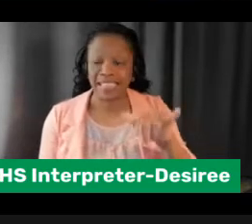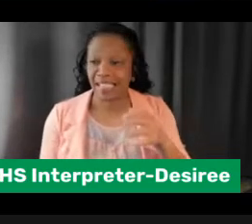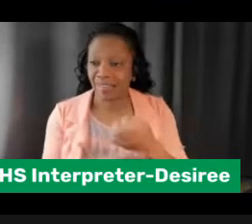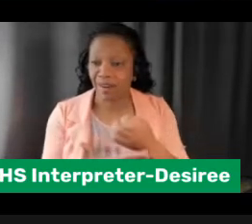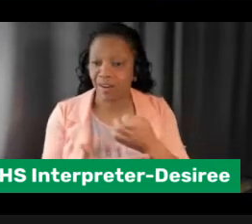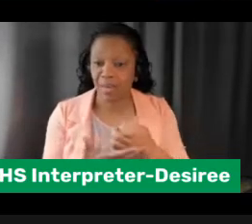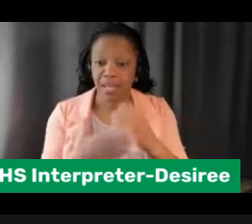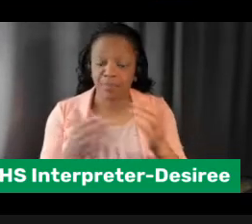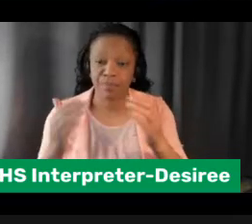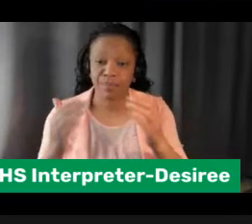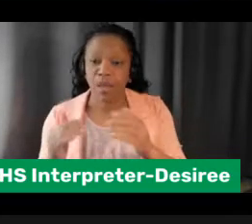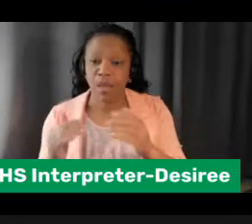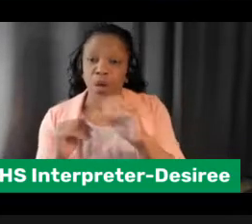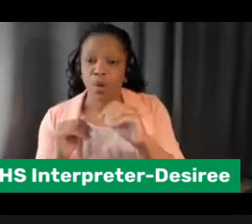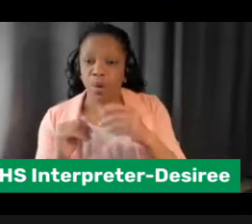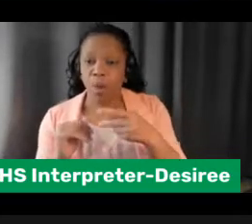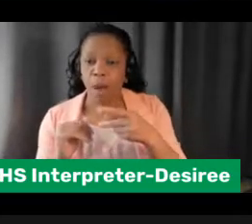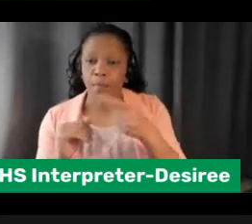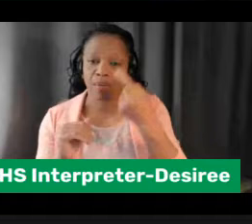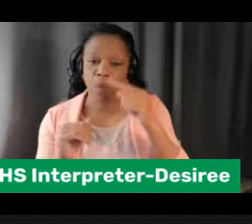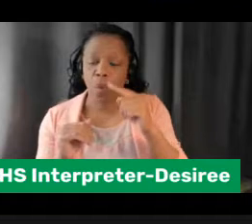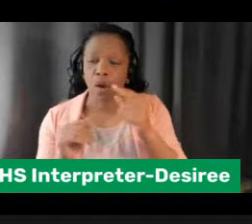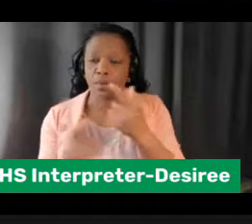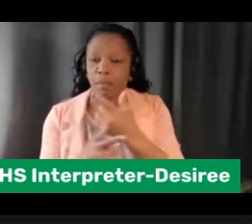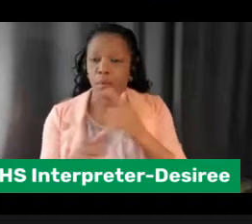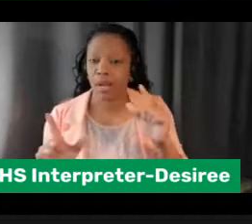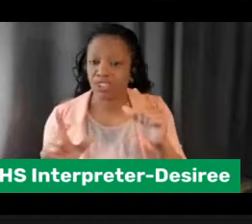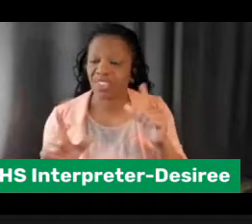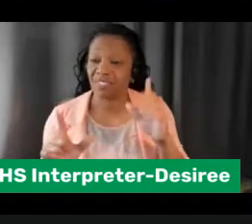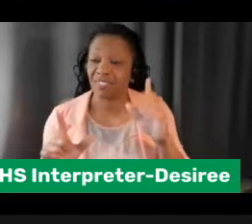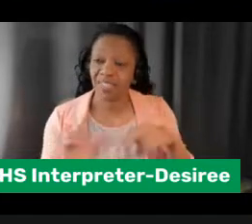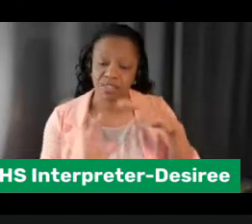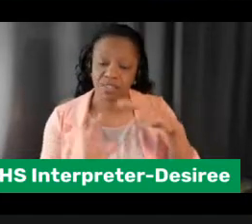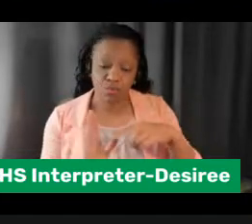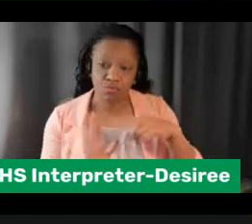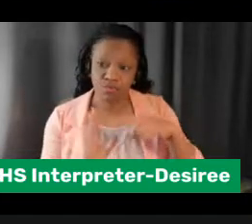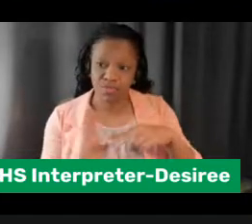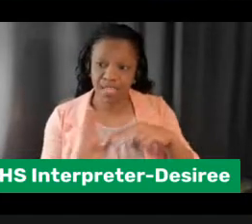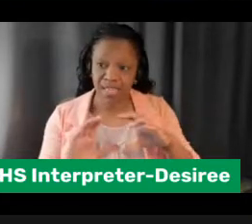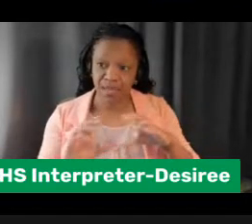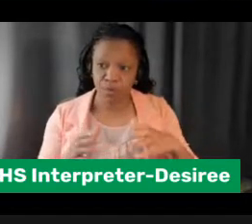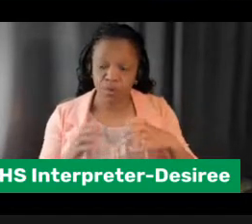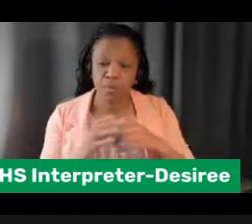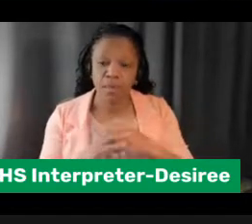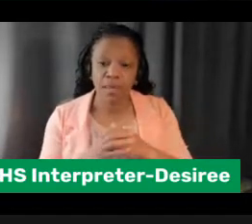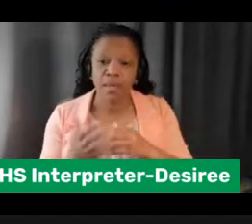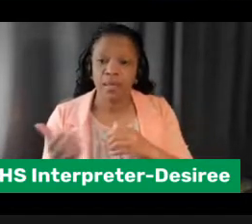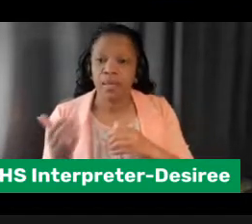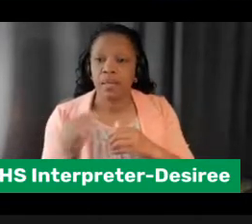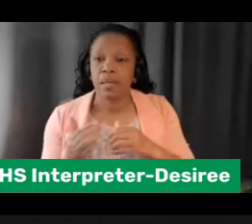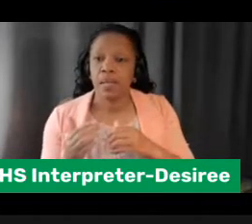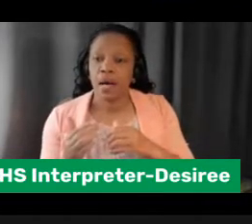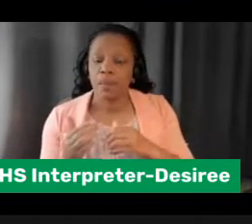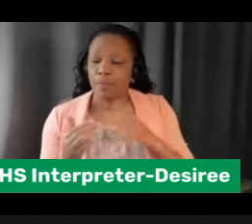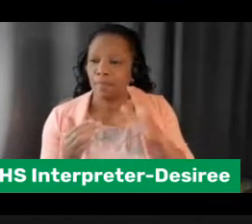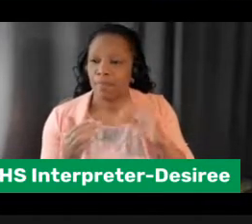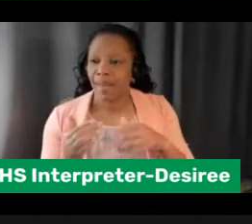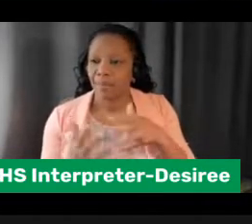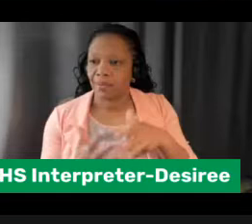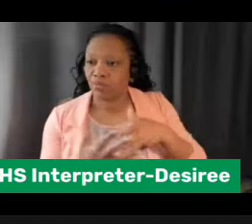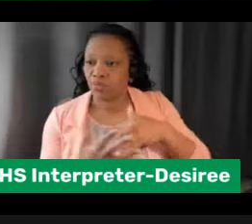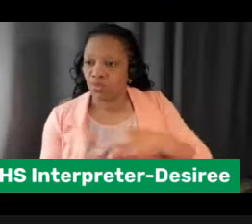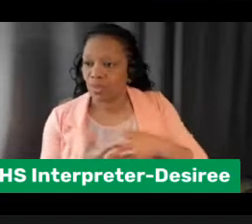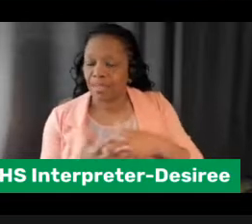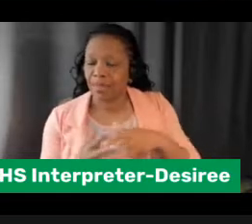for Liberation, a reading group and study and cooperative development group rooted in Black